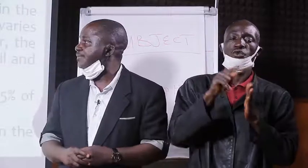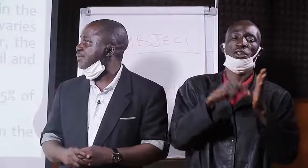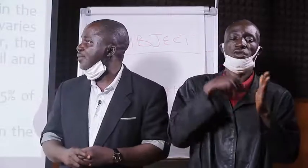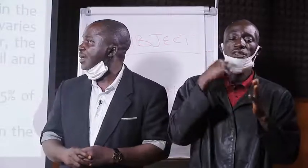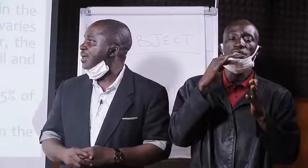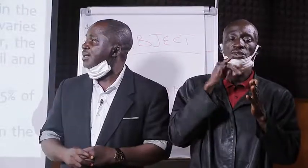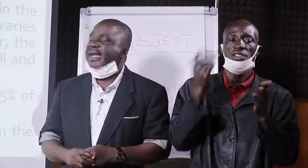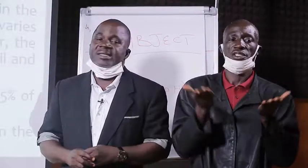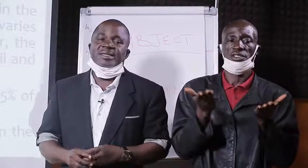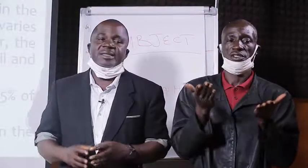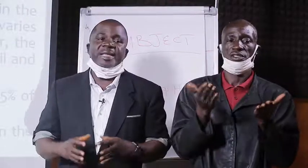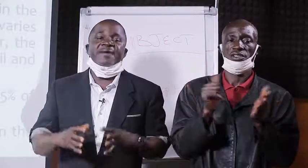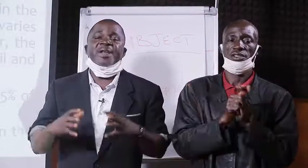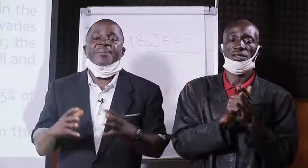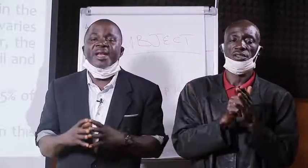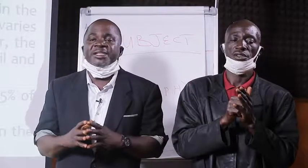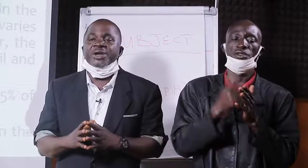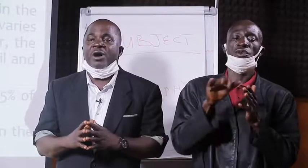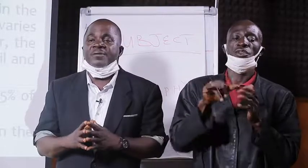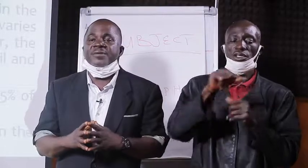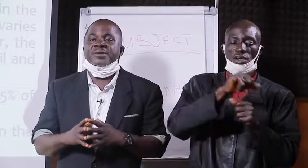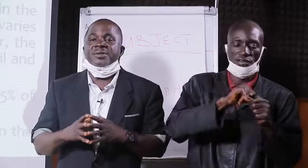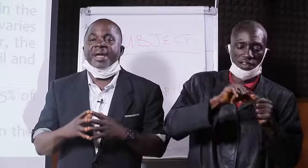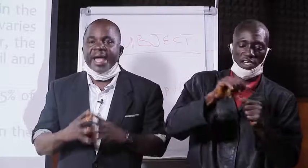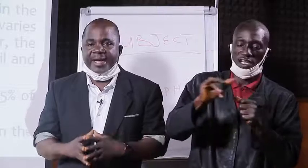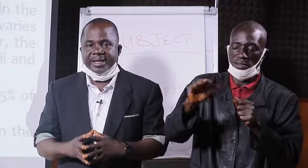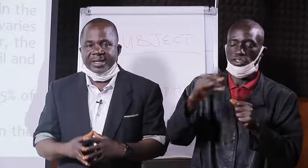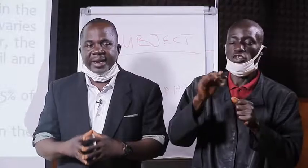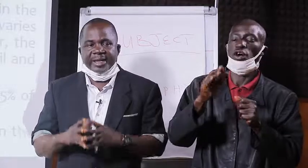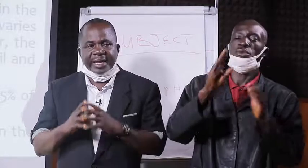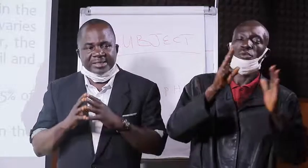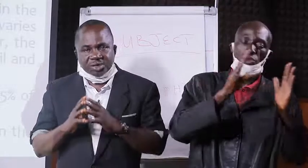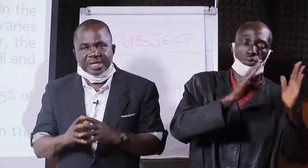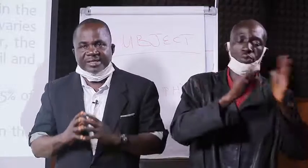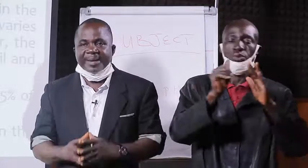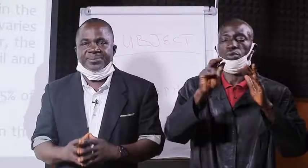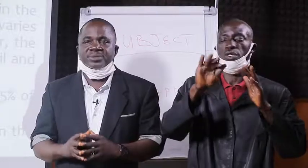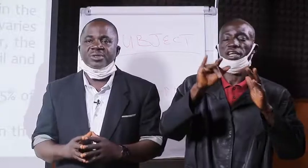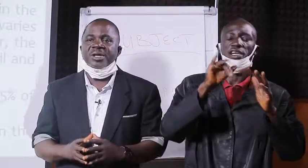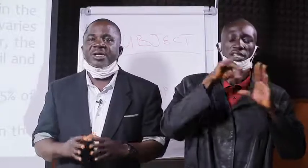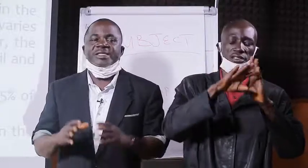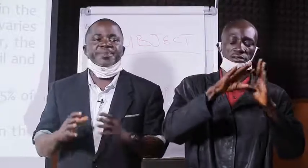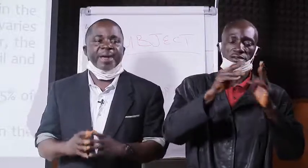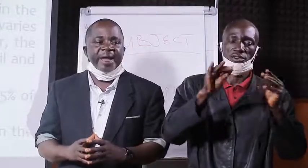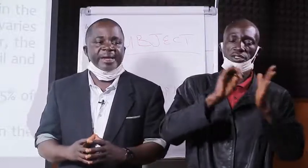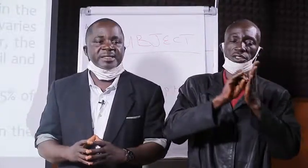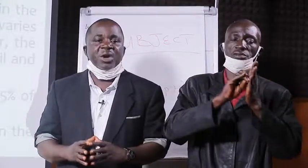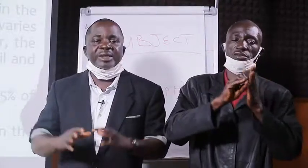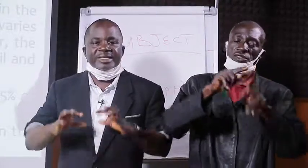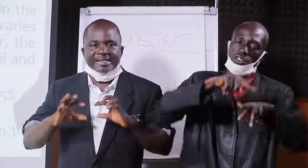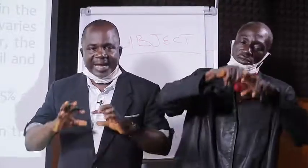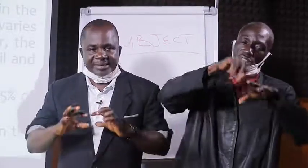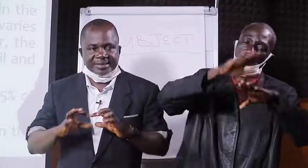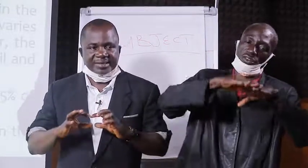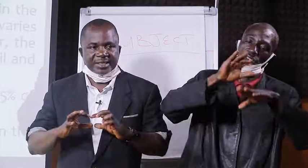this, that the availability of air in a soil sample depends